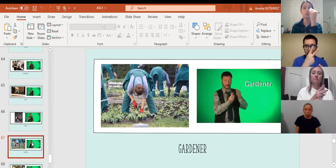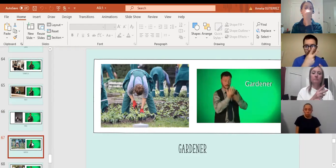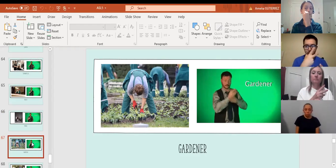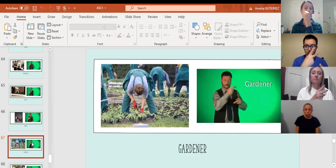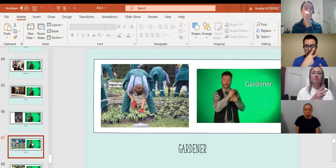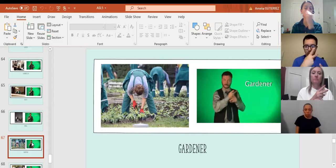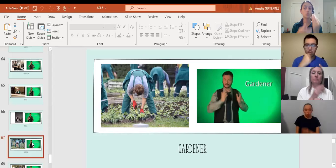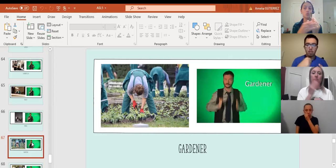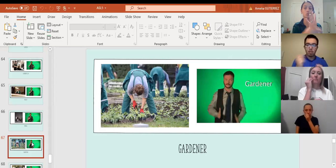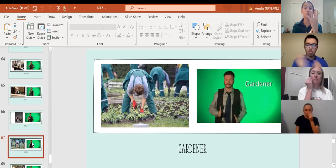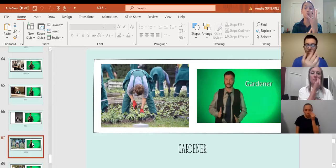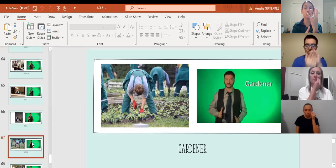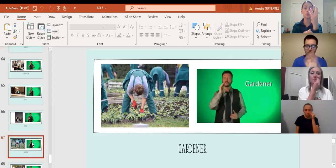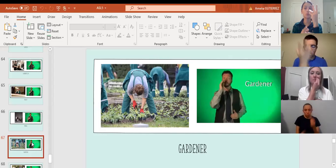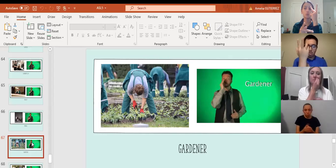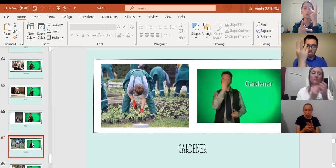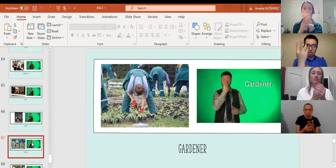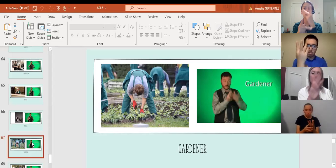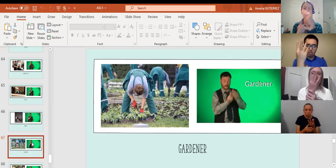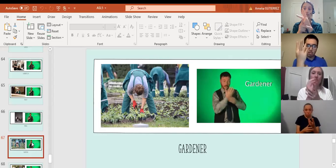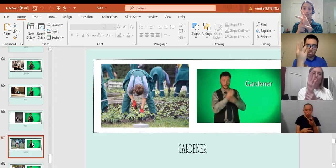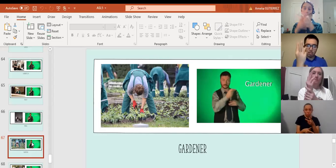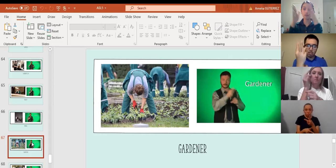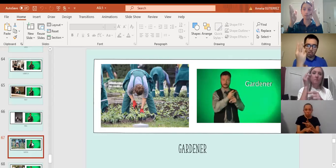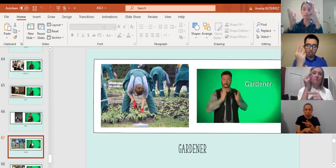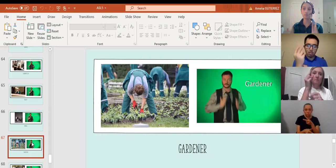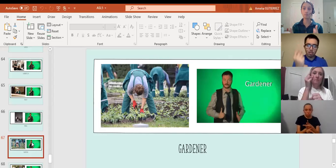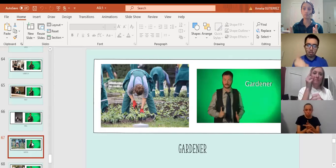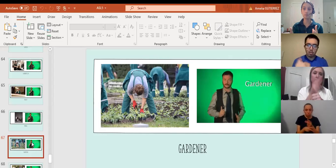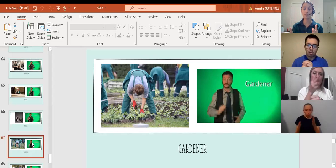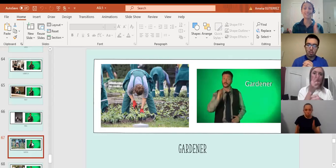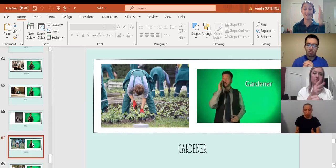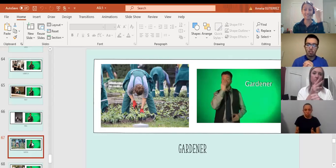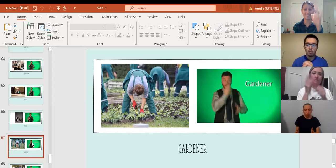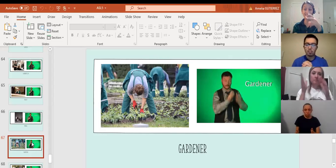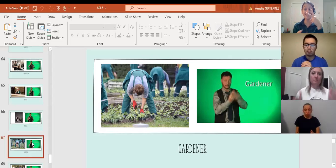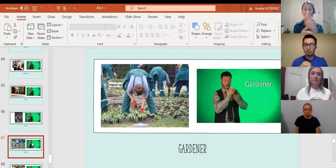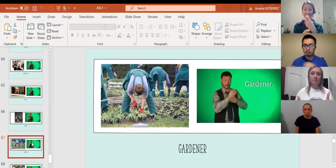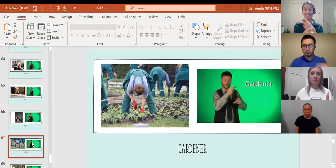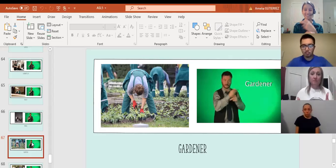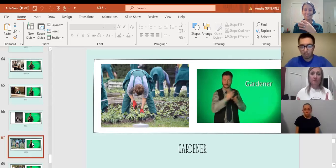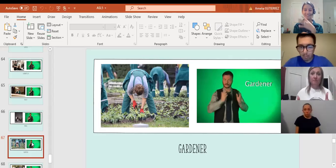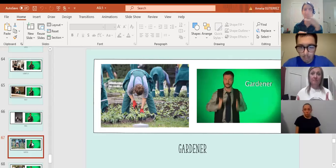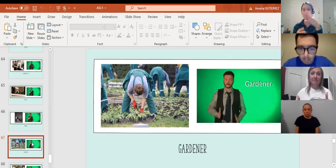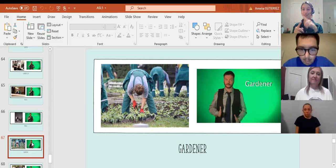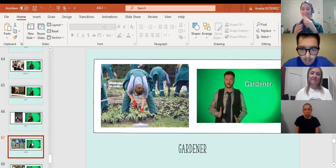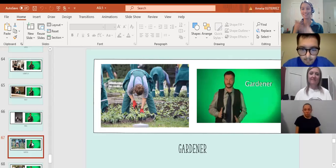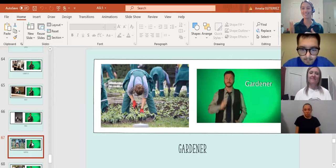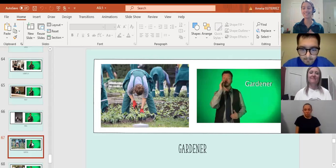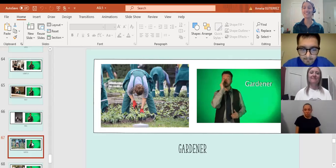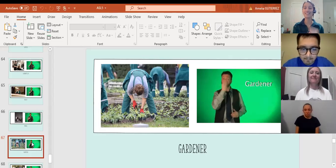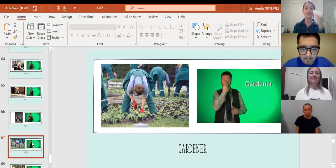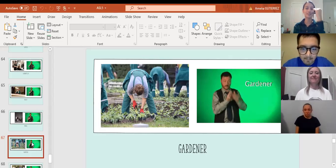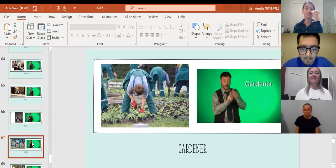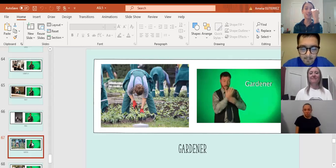So flower, grow, take care of, person. I know that one's kind of hard. There's like 4 parts